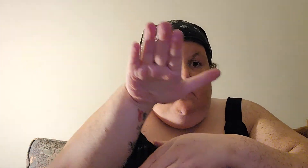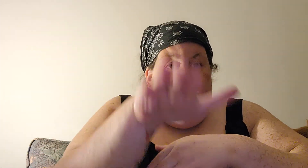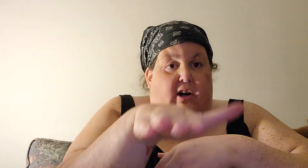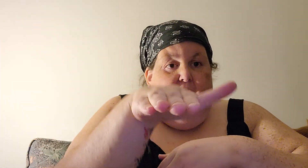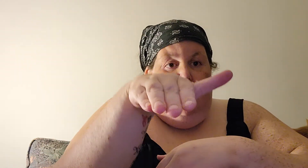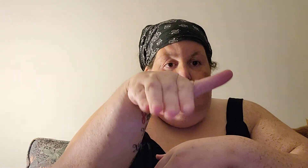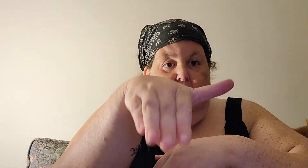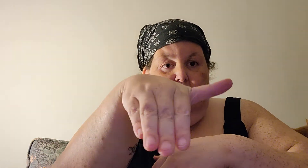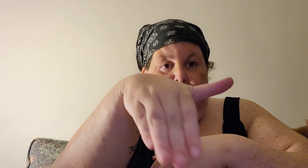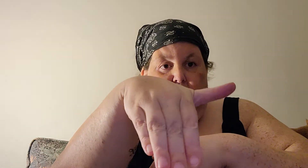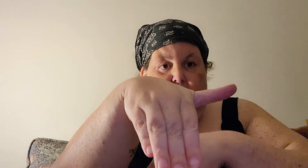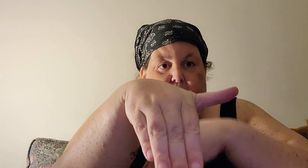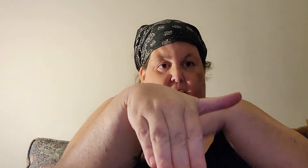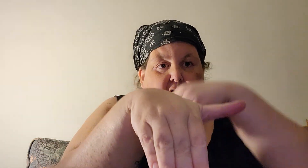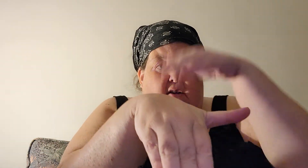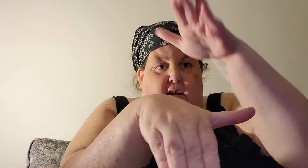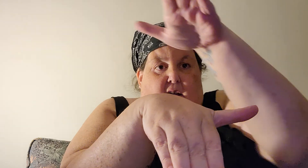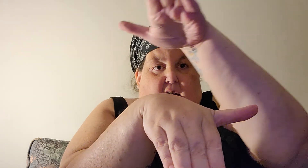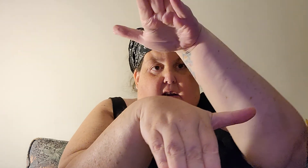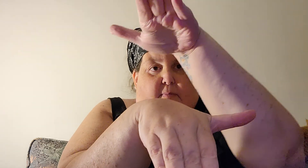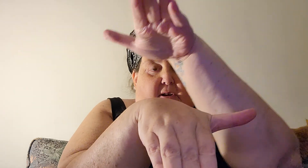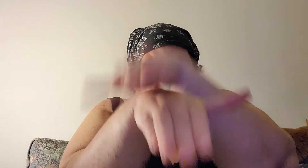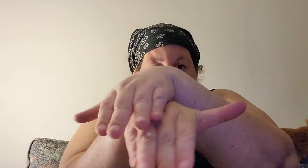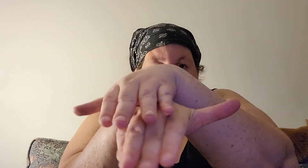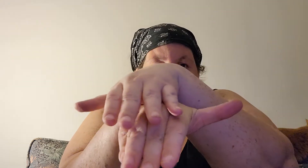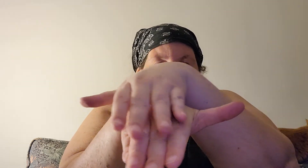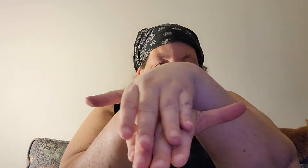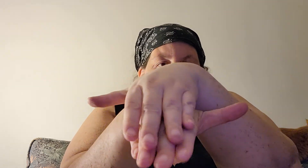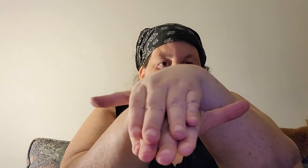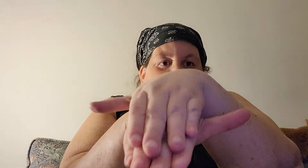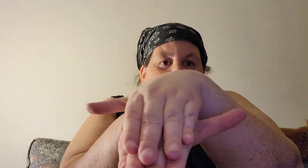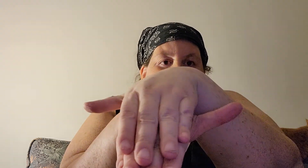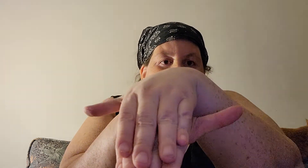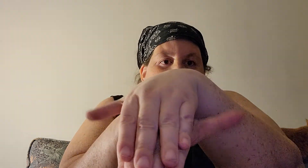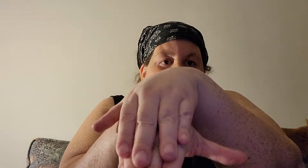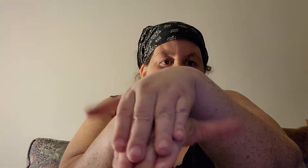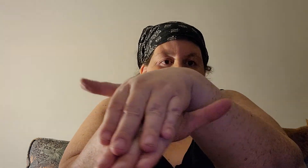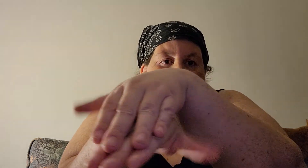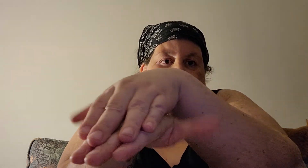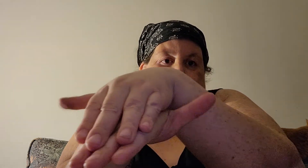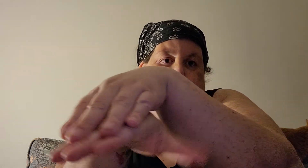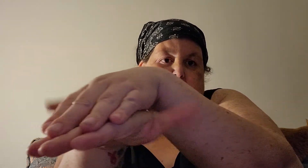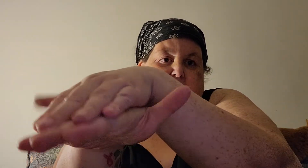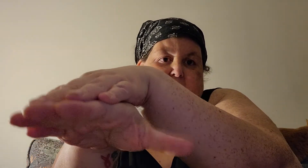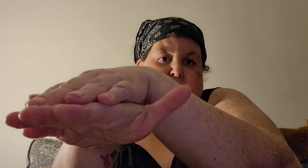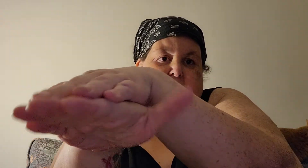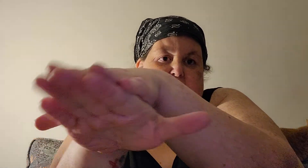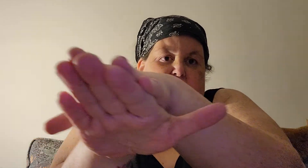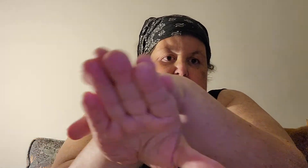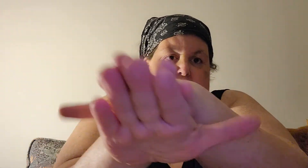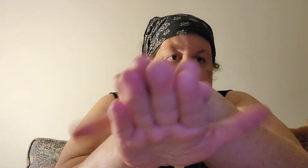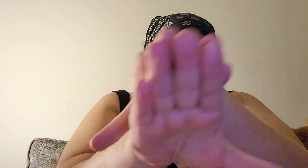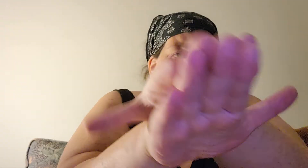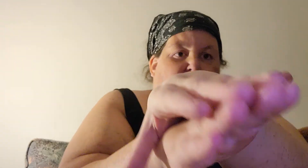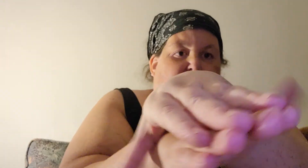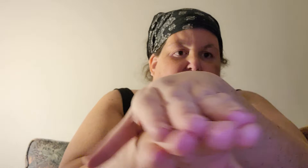put your hand down like this, and you put your other hand on top, here's your fish, your little